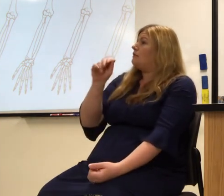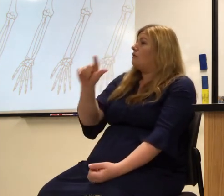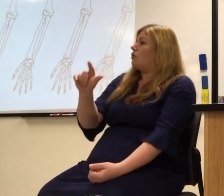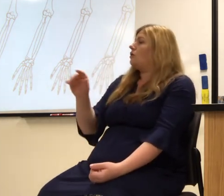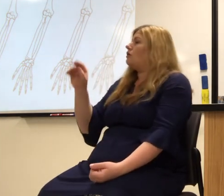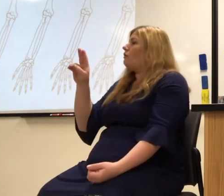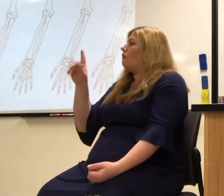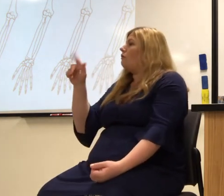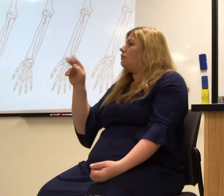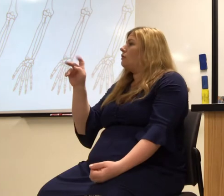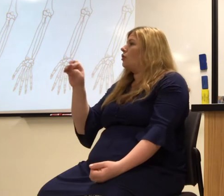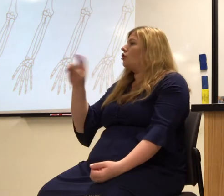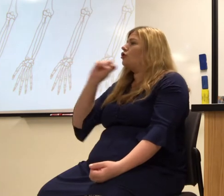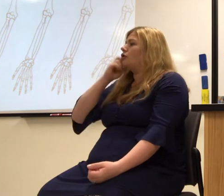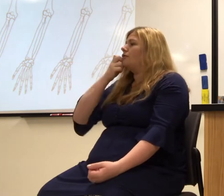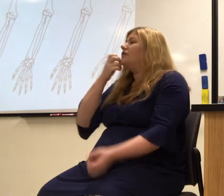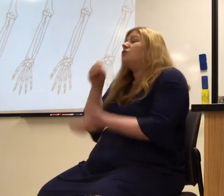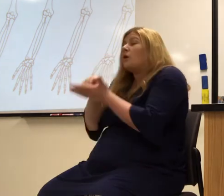but just list them for now.